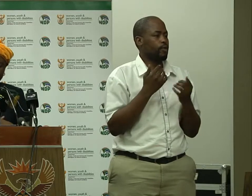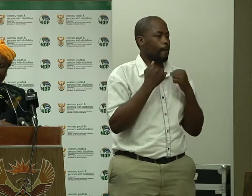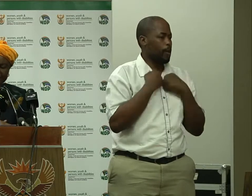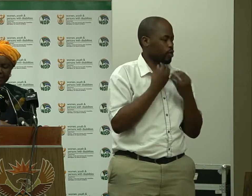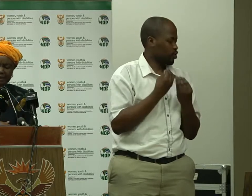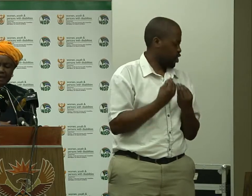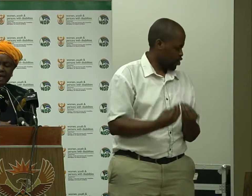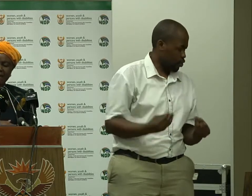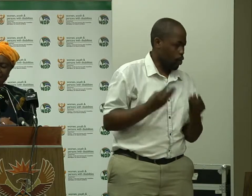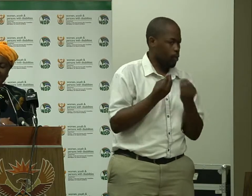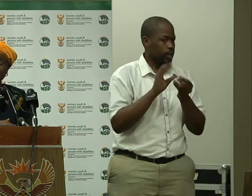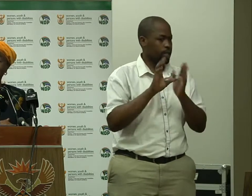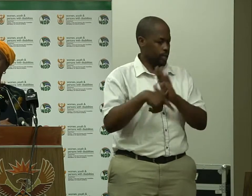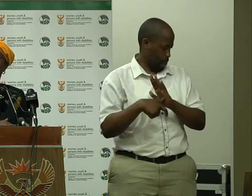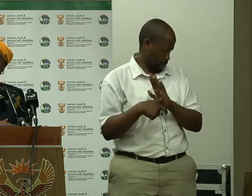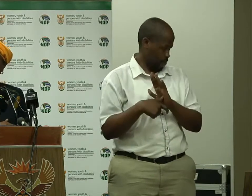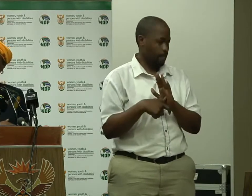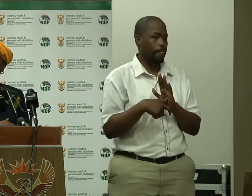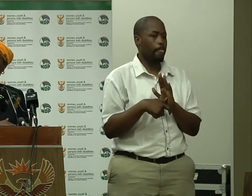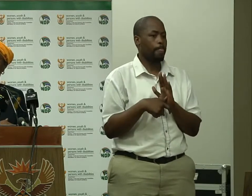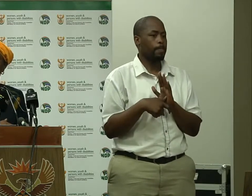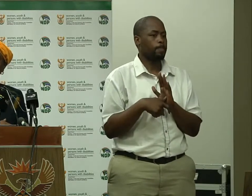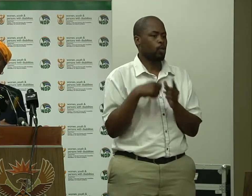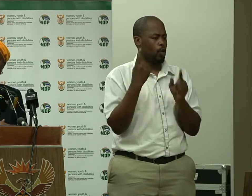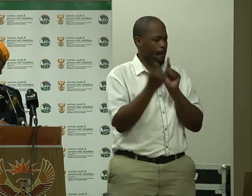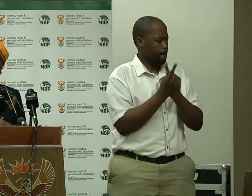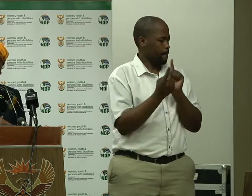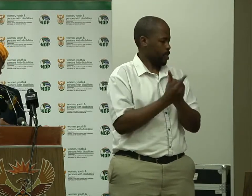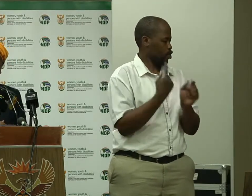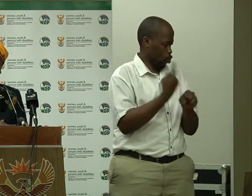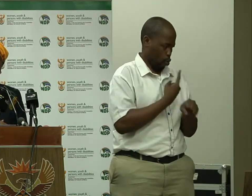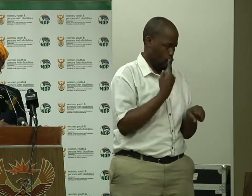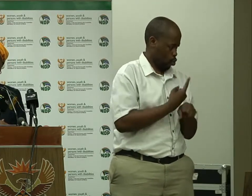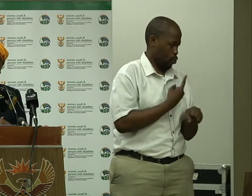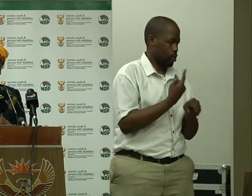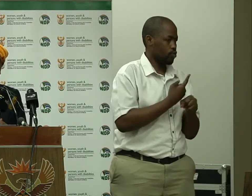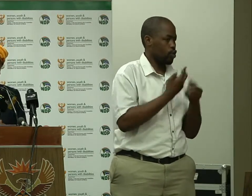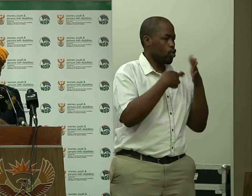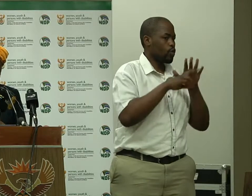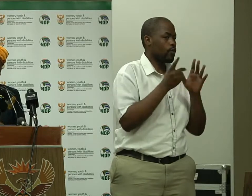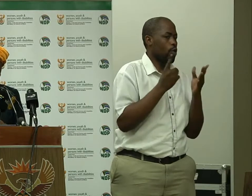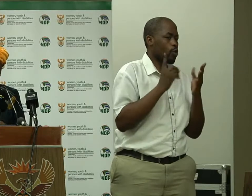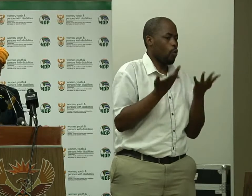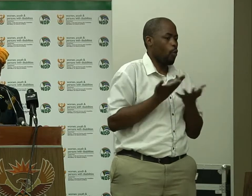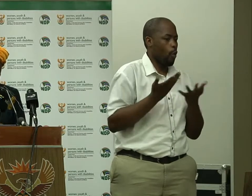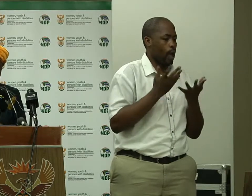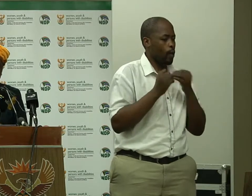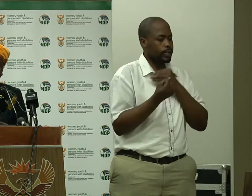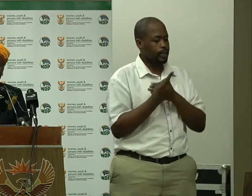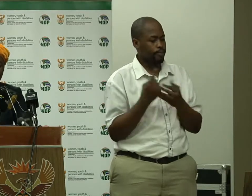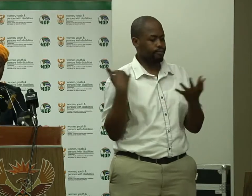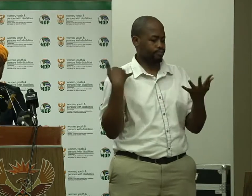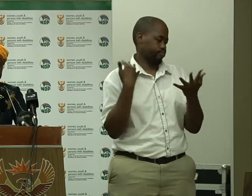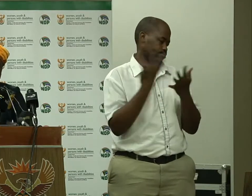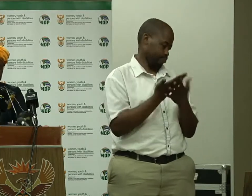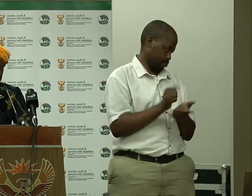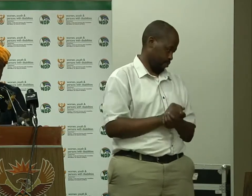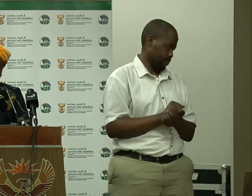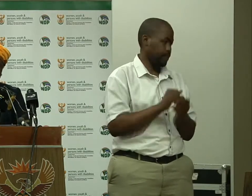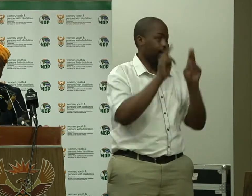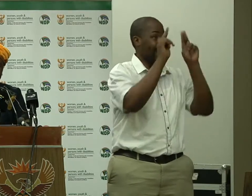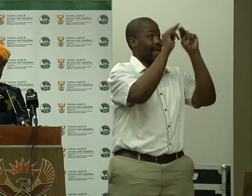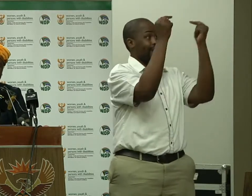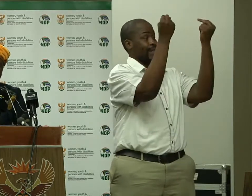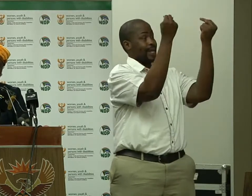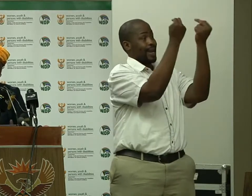with disabilities meet regularly to reflect on where the sector is. At a